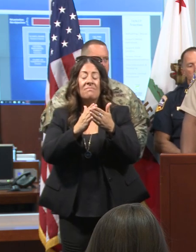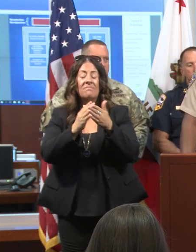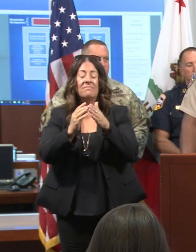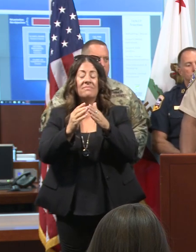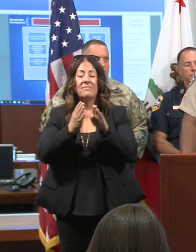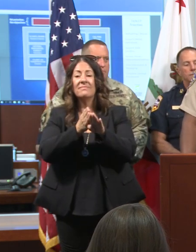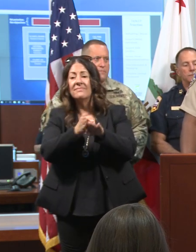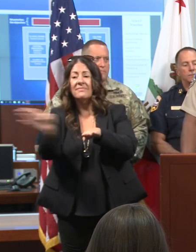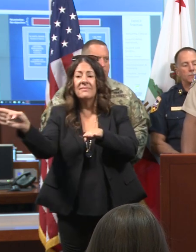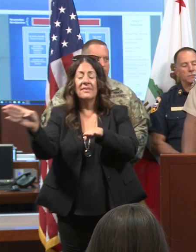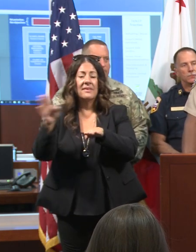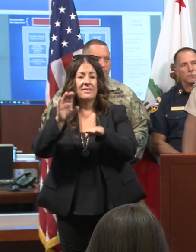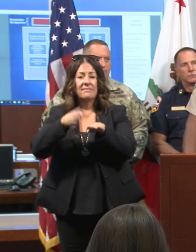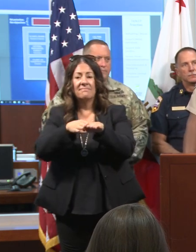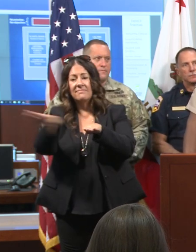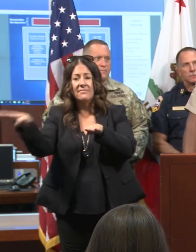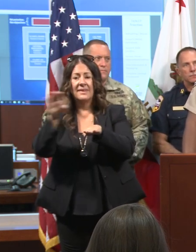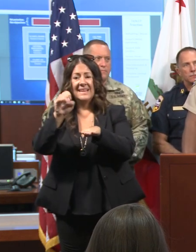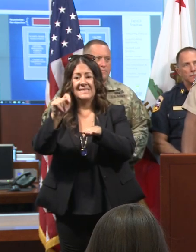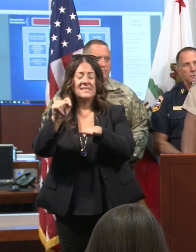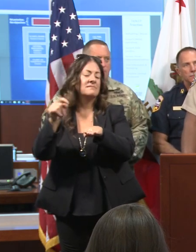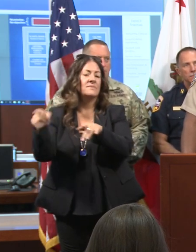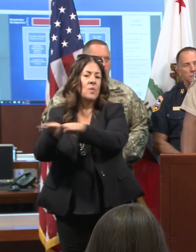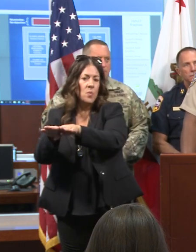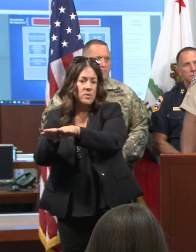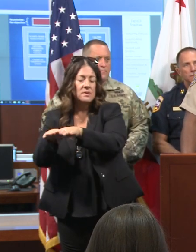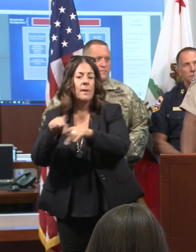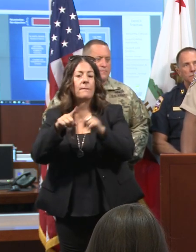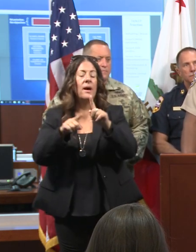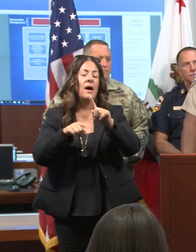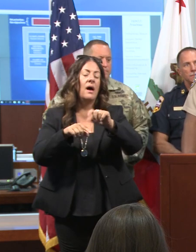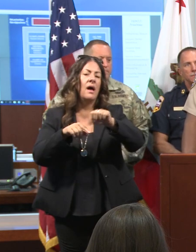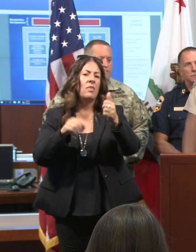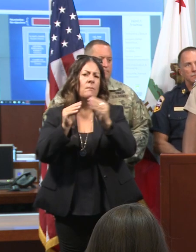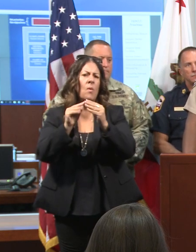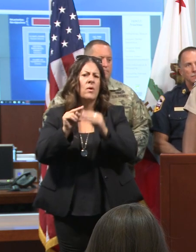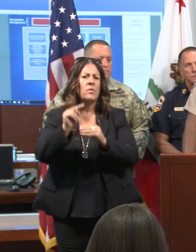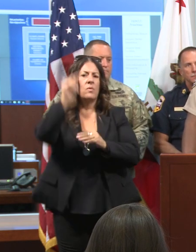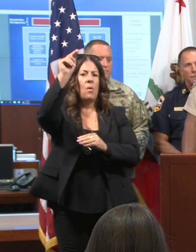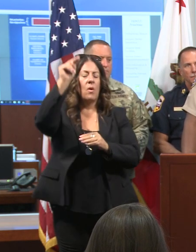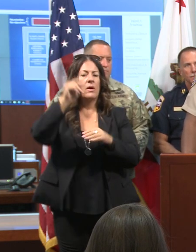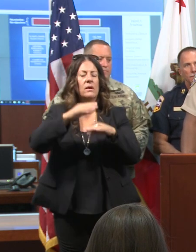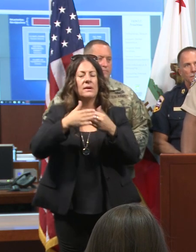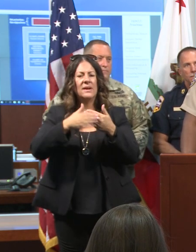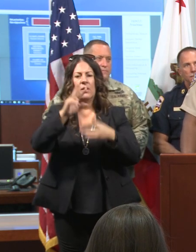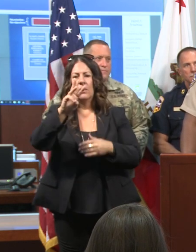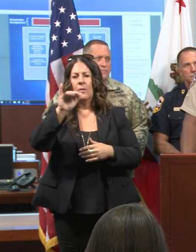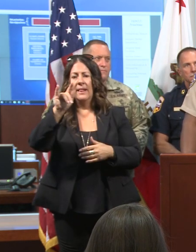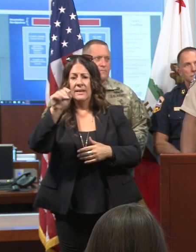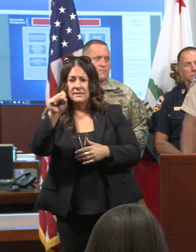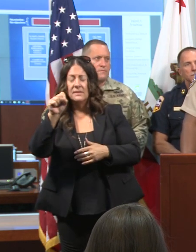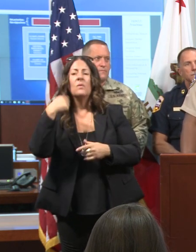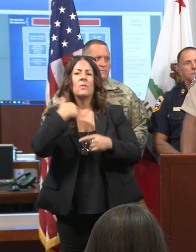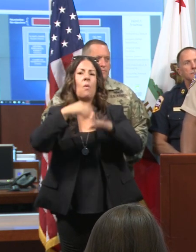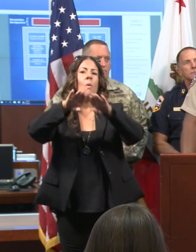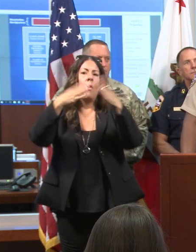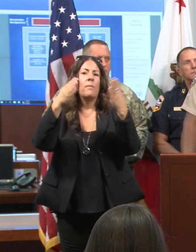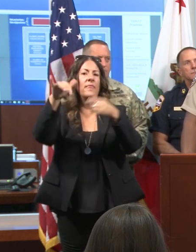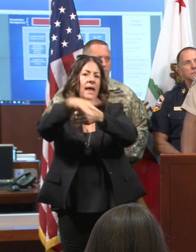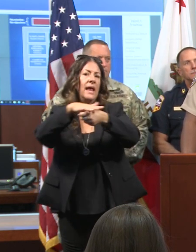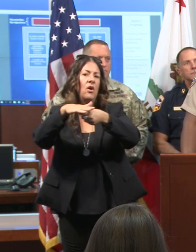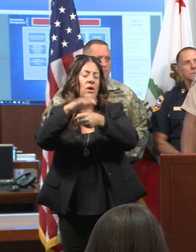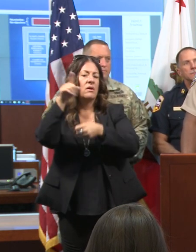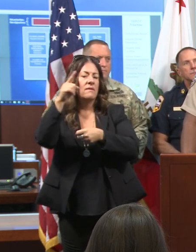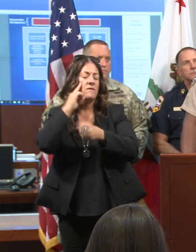but the 101 is open. And also the 101 a little bit further north, north of Willits to Laytonville, we've been able to open that up.